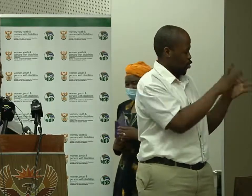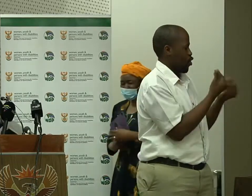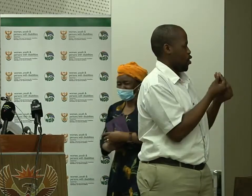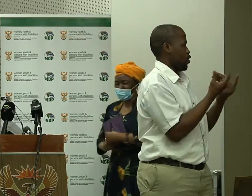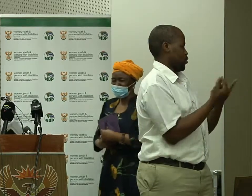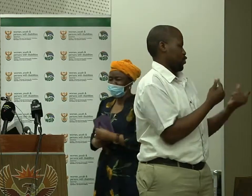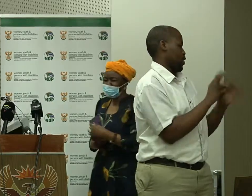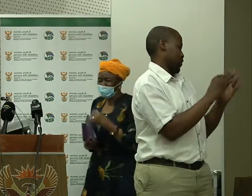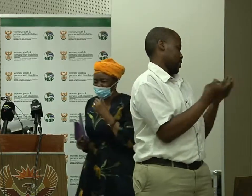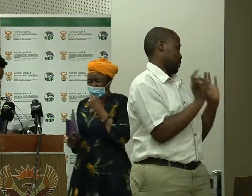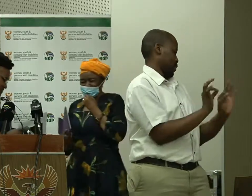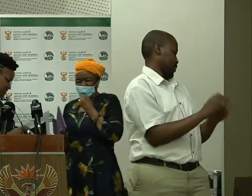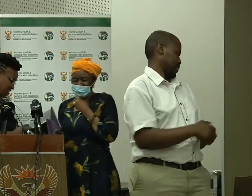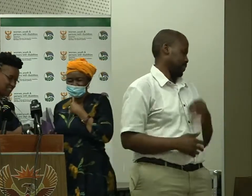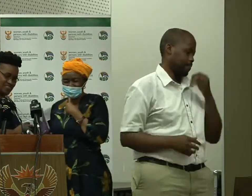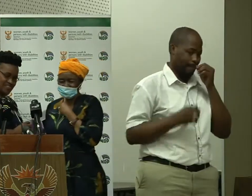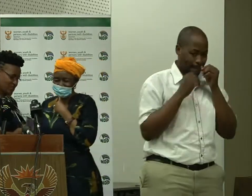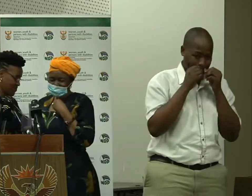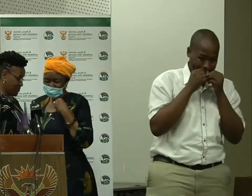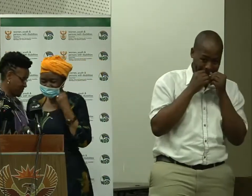Minister.